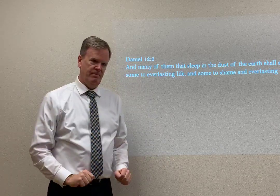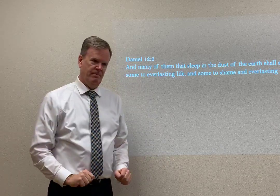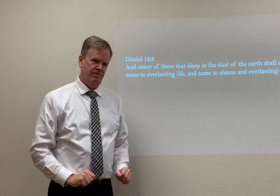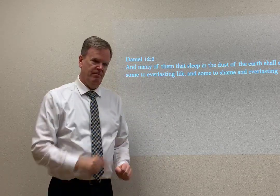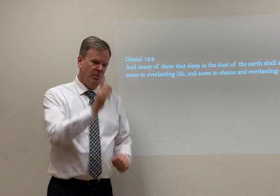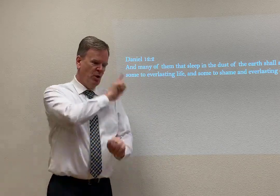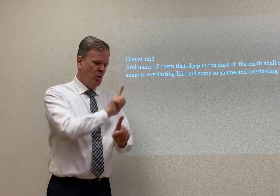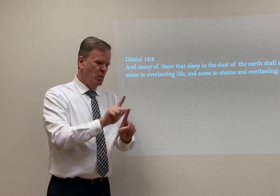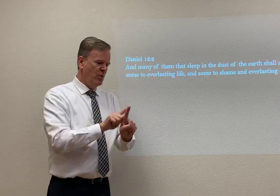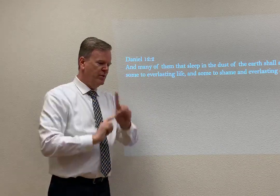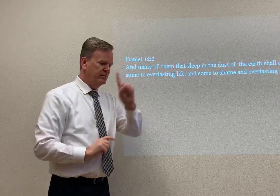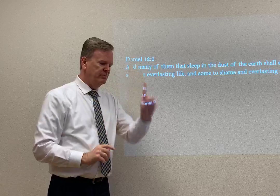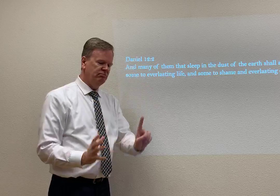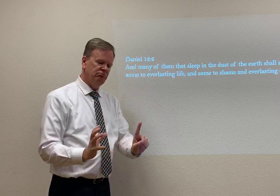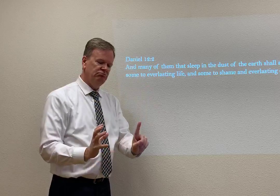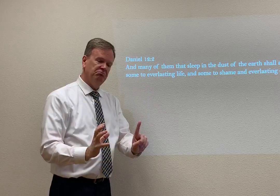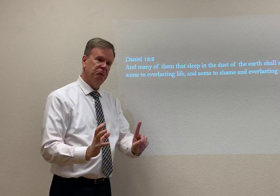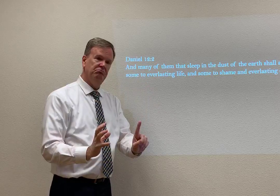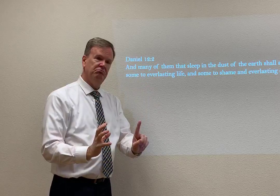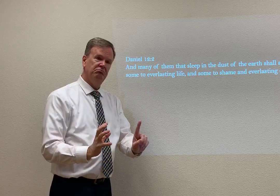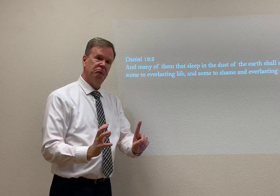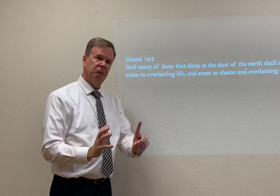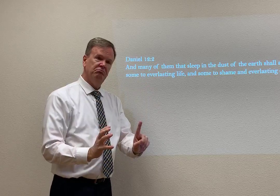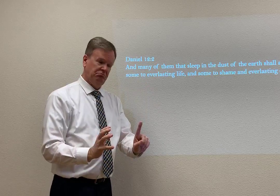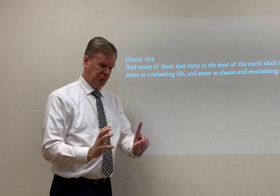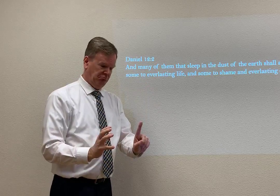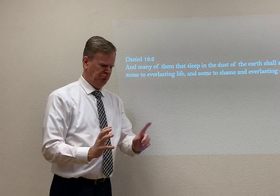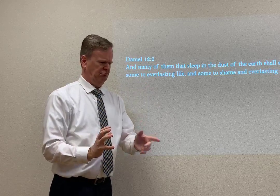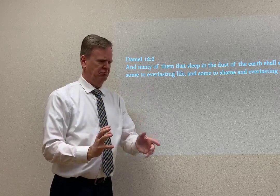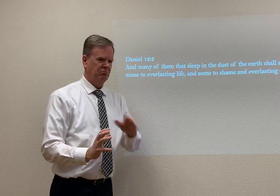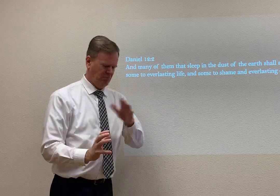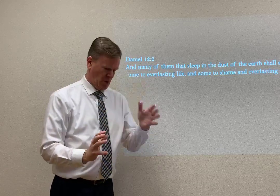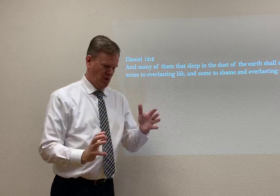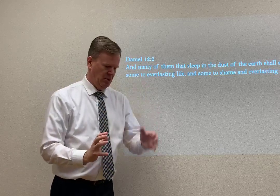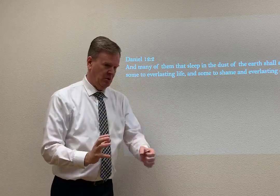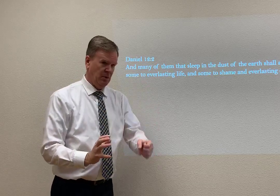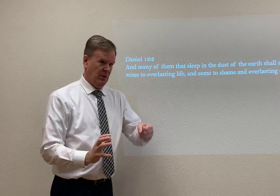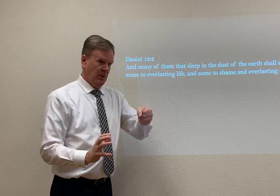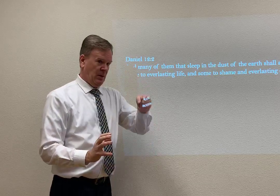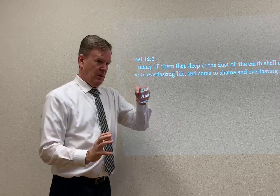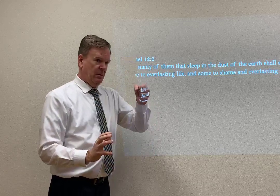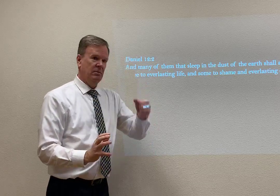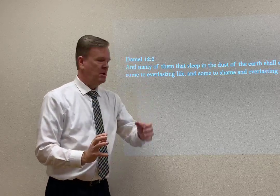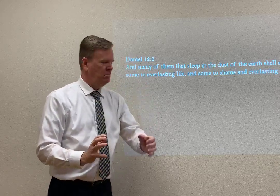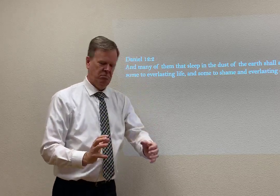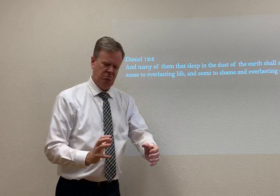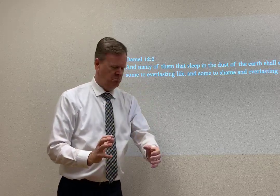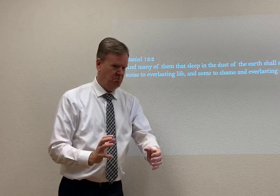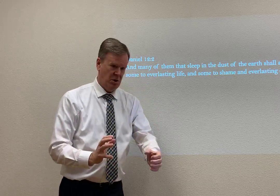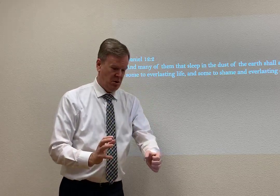is with Daniel. The lions are tame, they don't do anything. Then when they pull Daniel out,